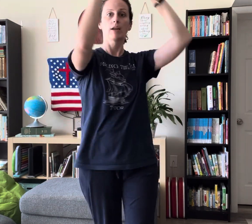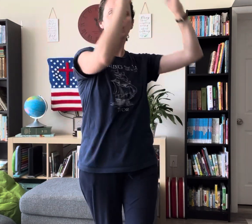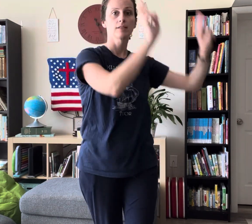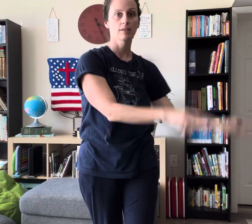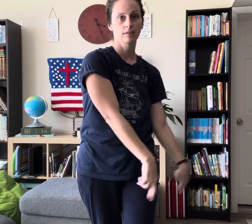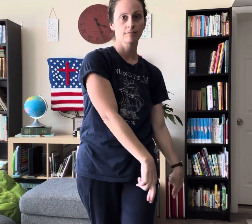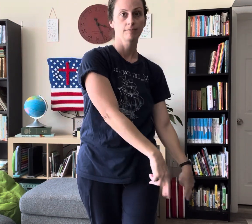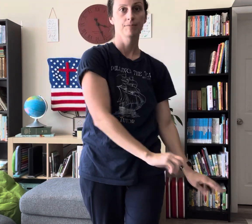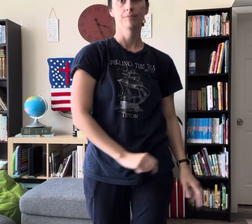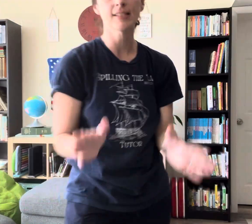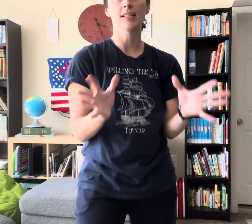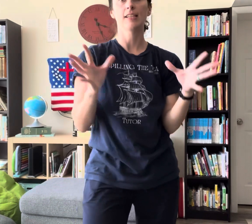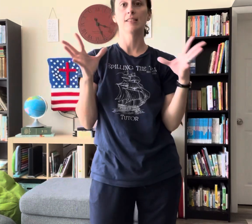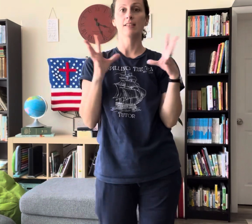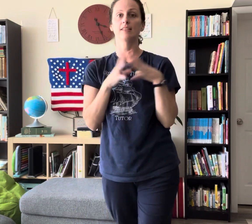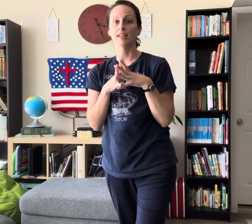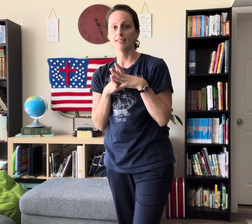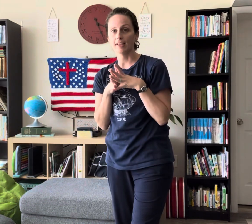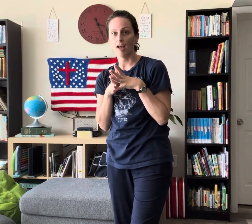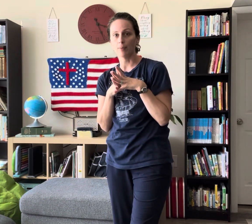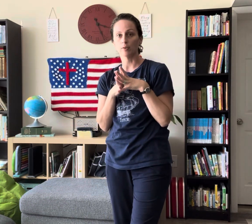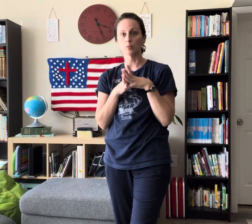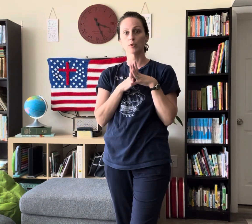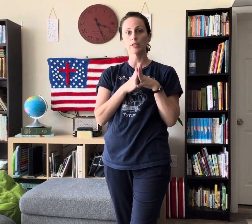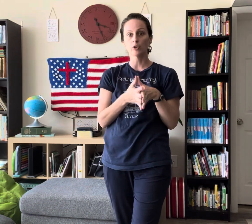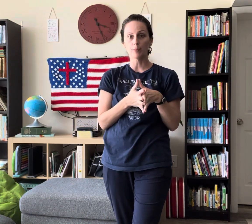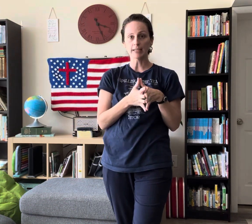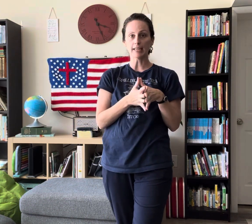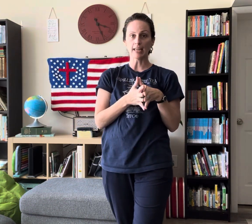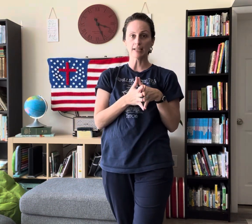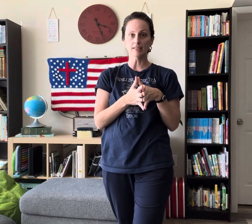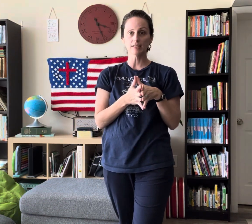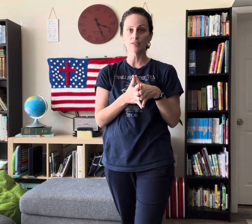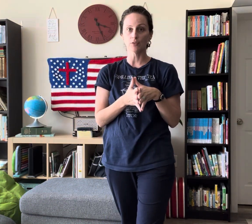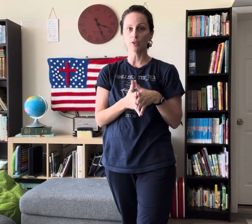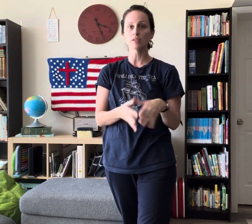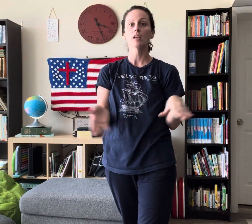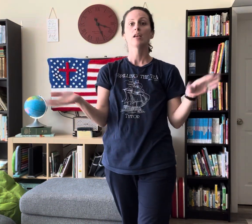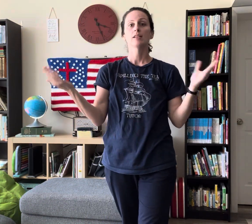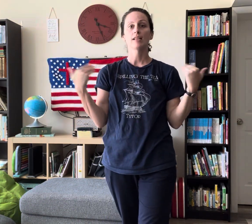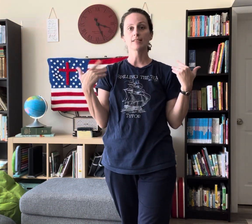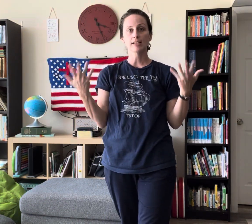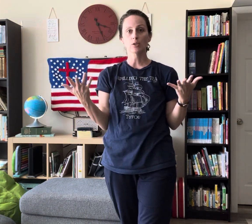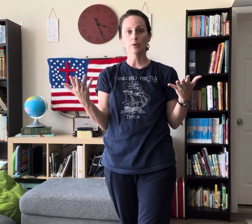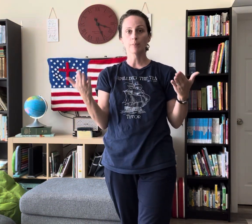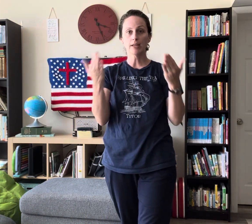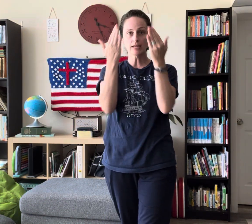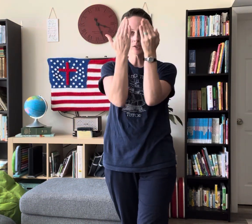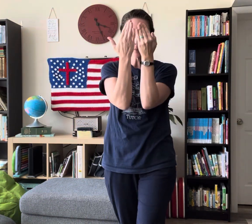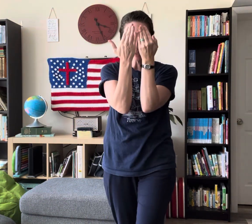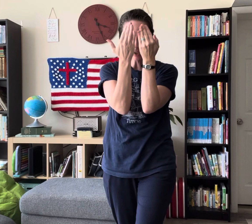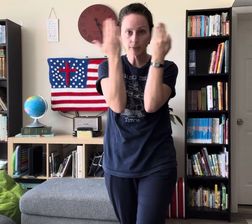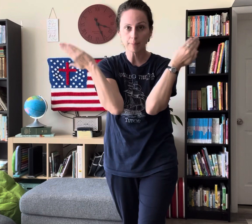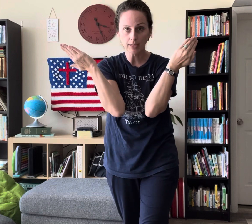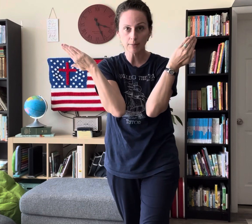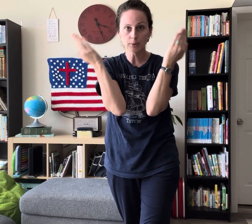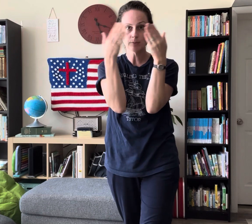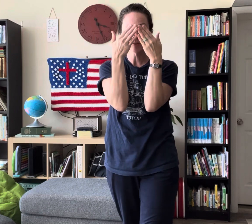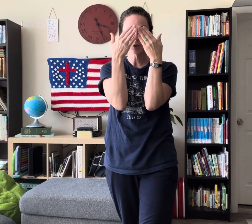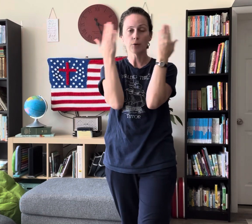raised. Is the states and capitals. We're doing Topeka, Kansas first. Sounds like the word peak, so we're gonna just play peekaboo.